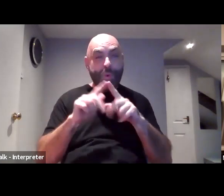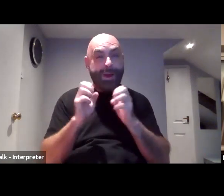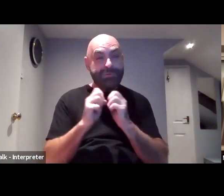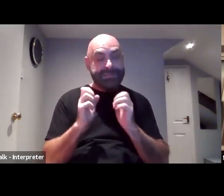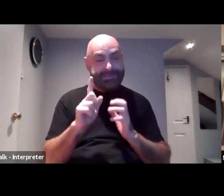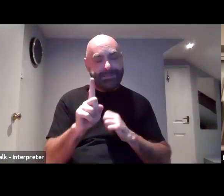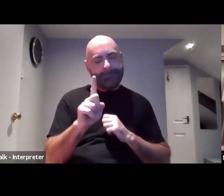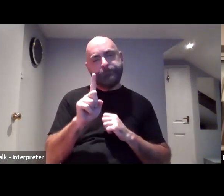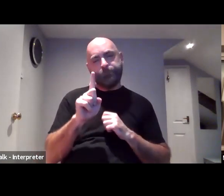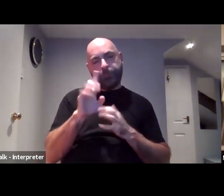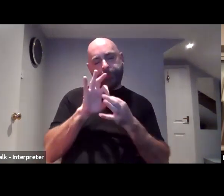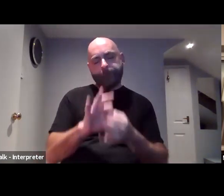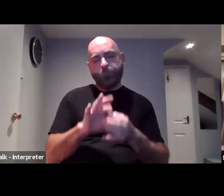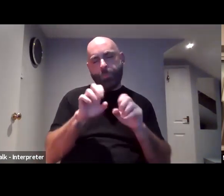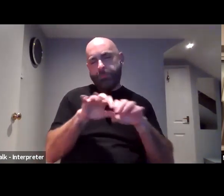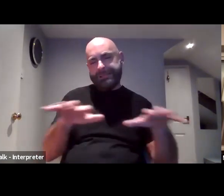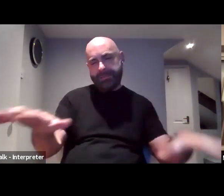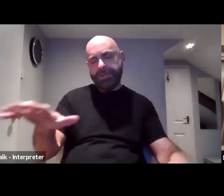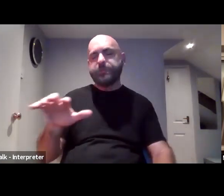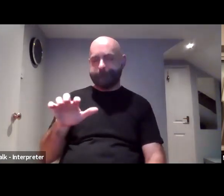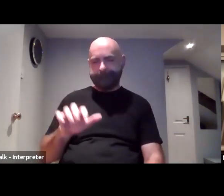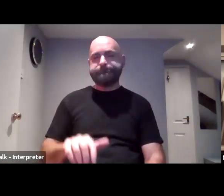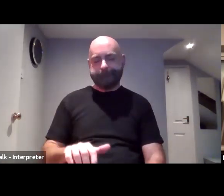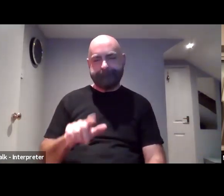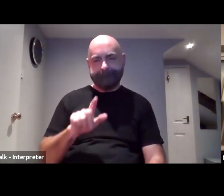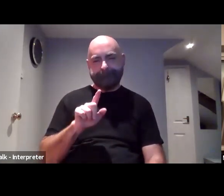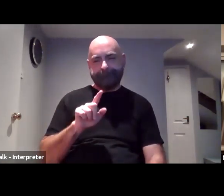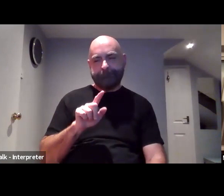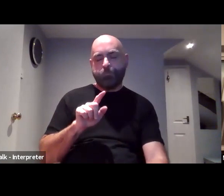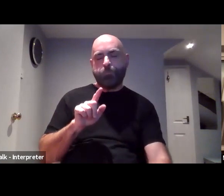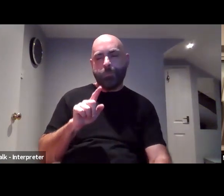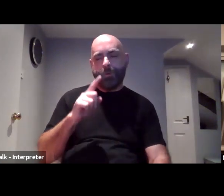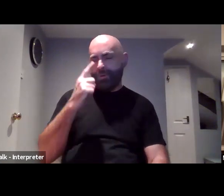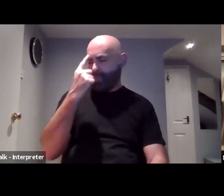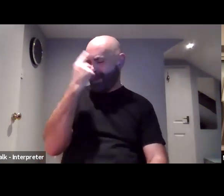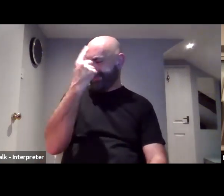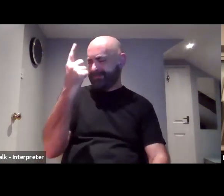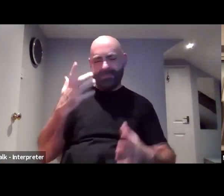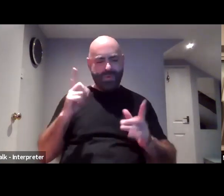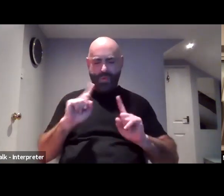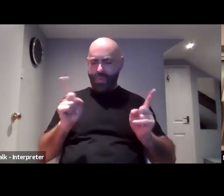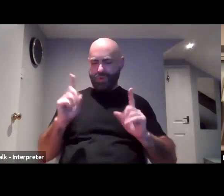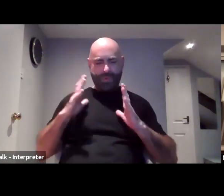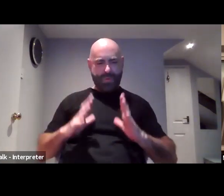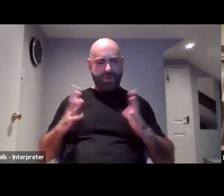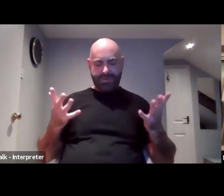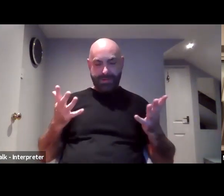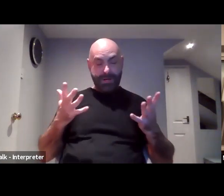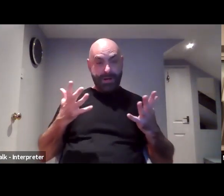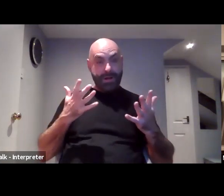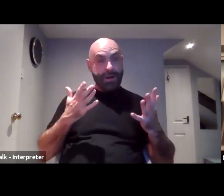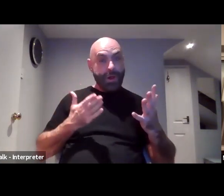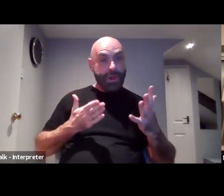in the light of the pandemic. Because as we think, what do we want as we